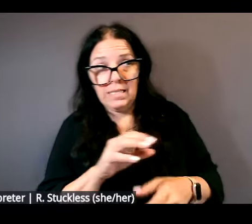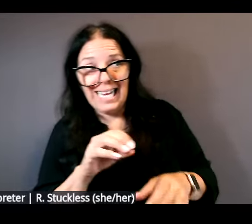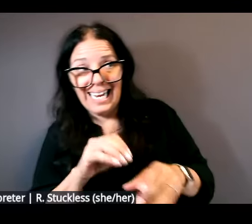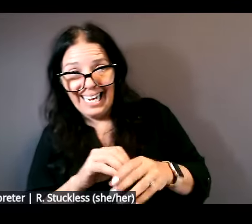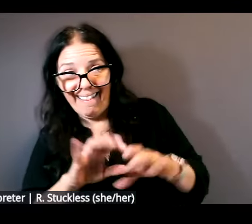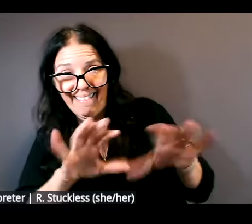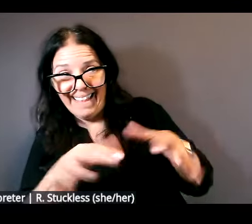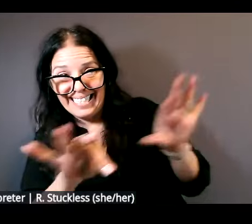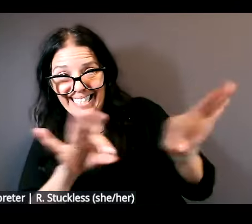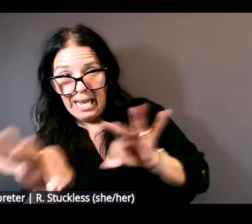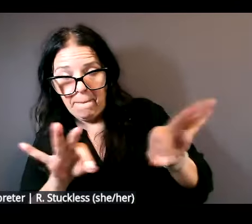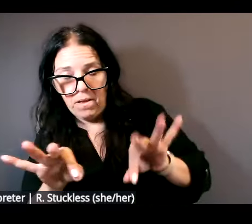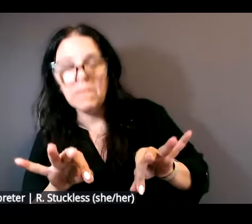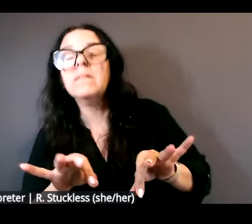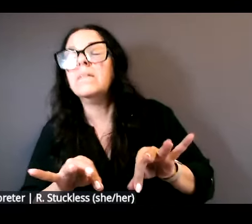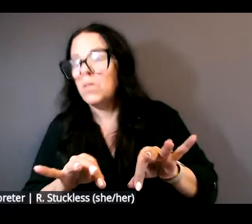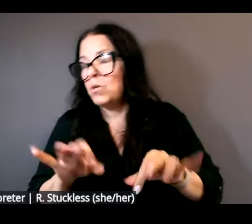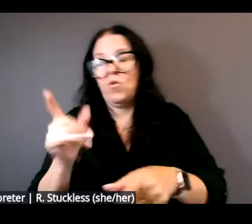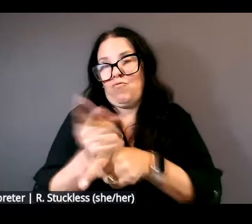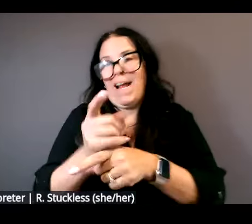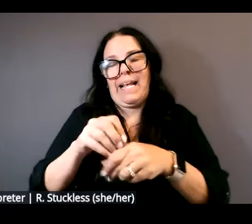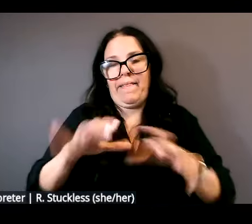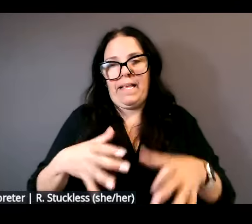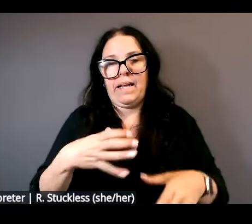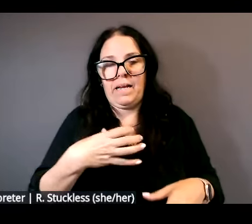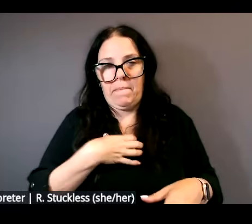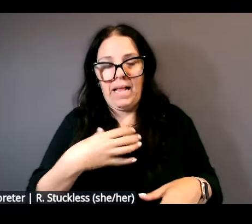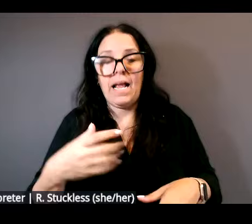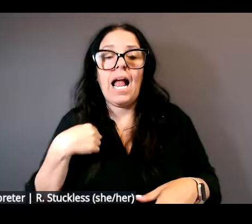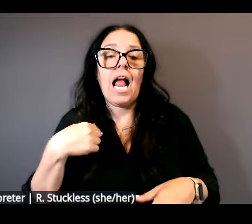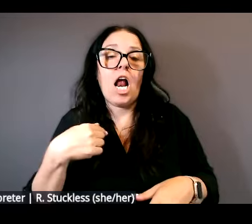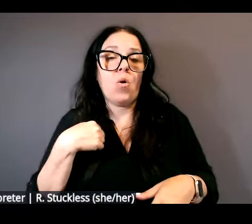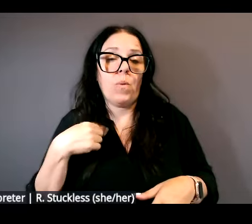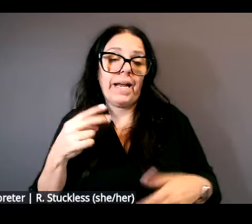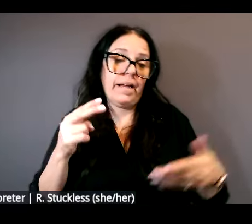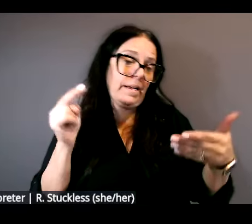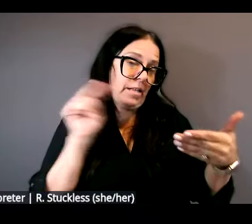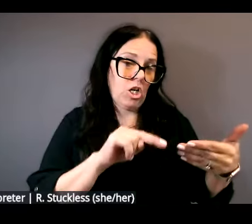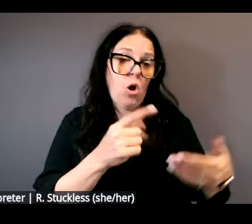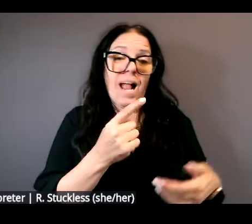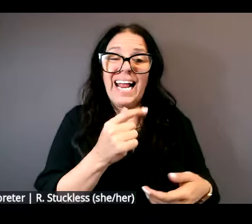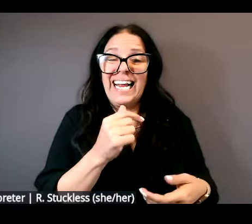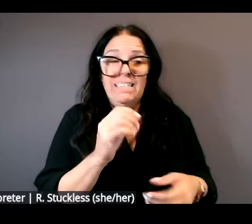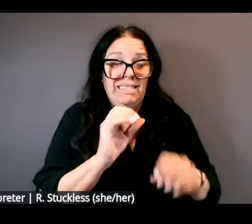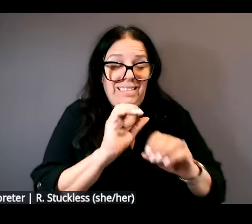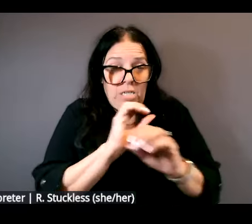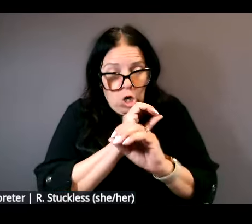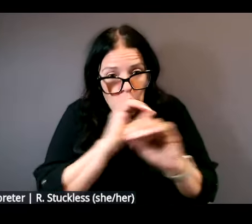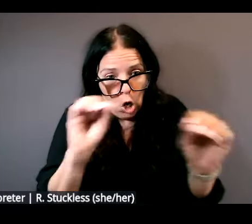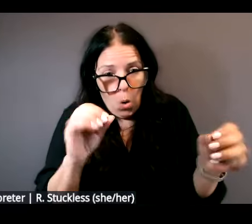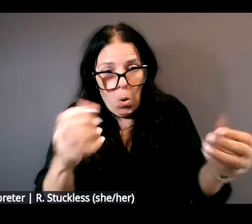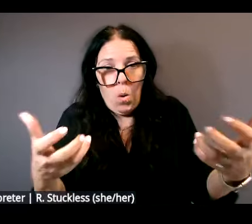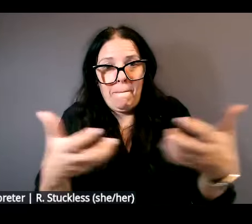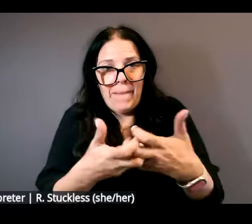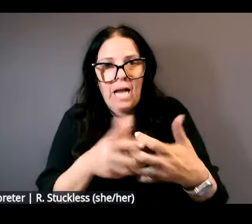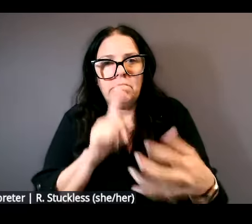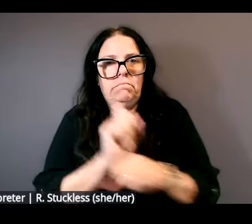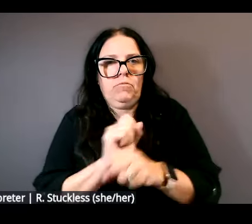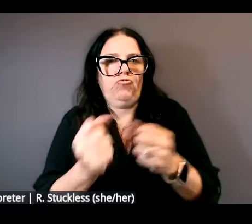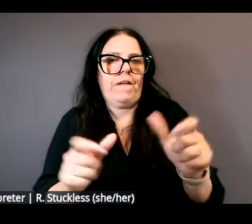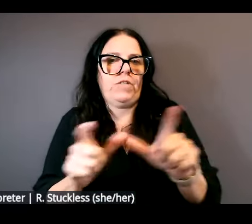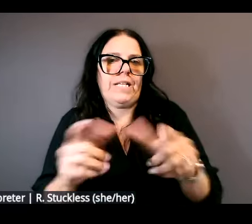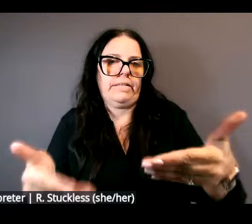we've concluded that not one of them matched the exemplar provided. And it's as always, our standards when we're using